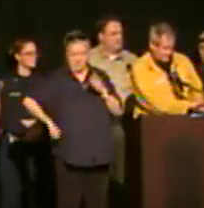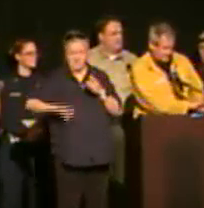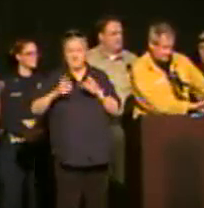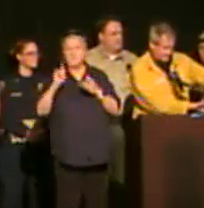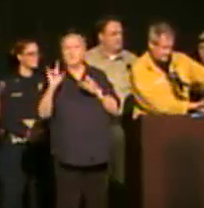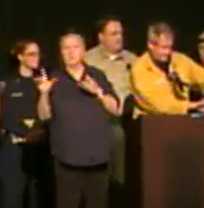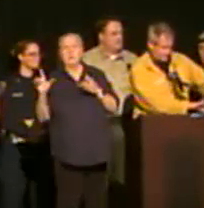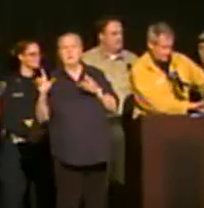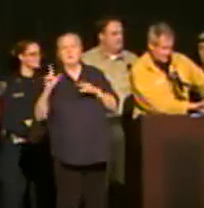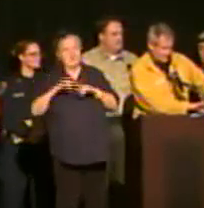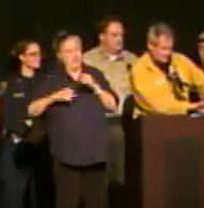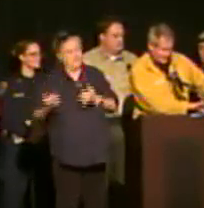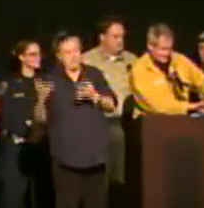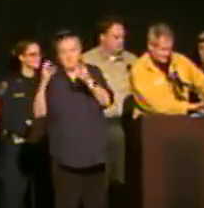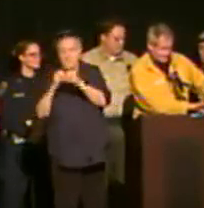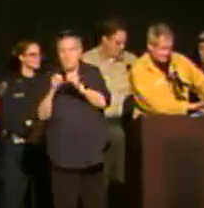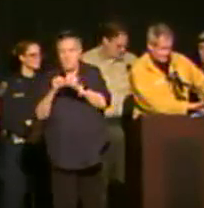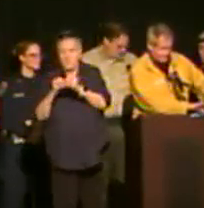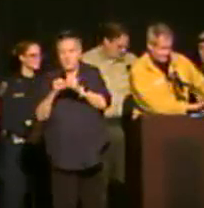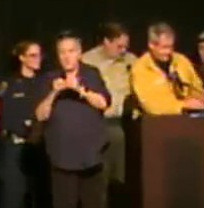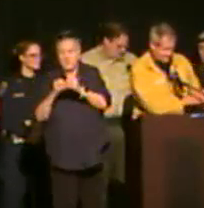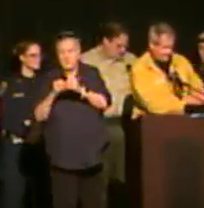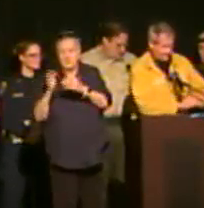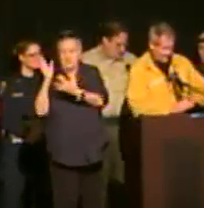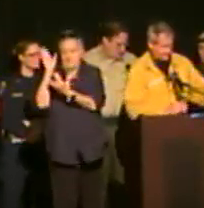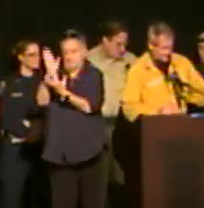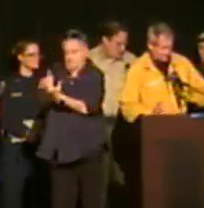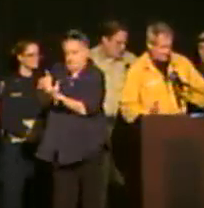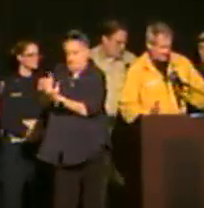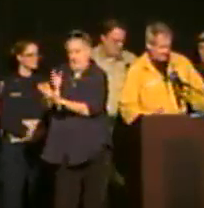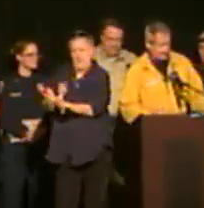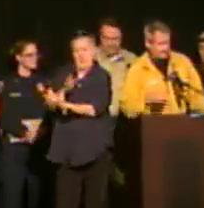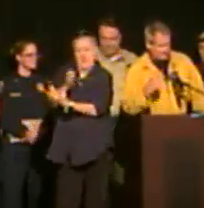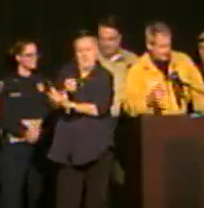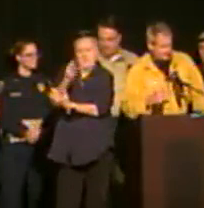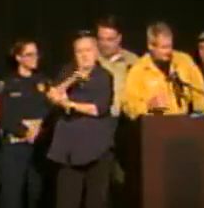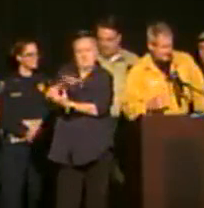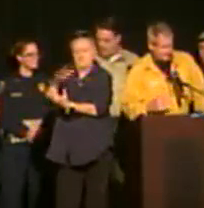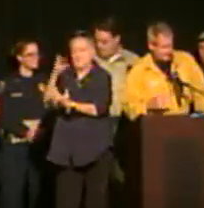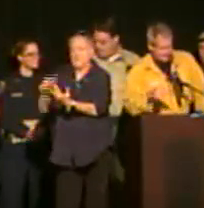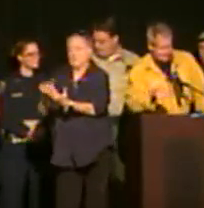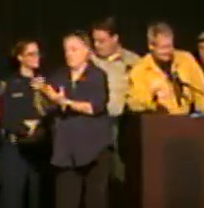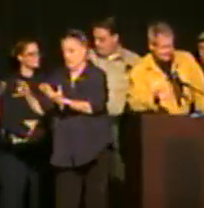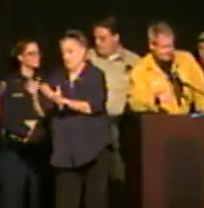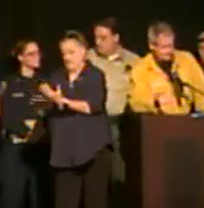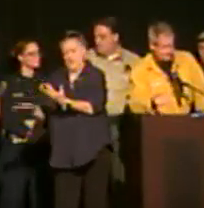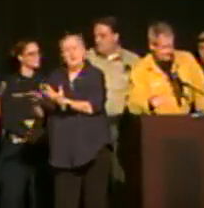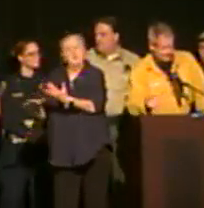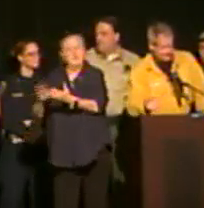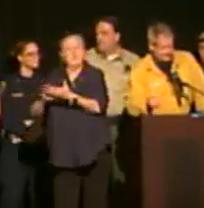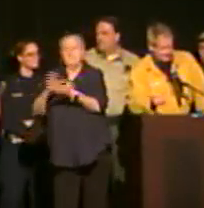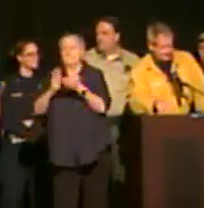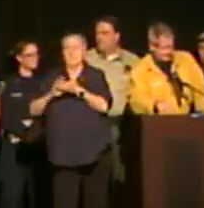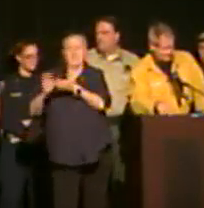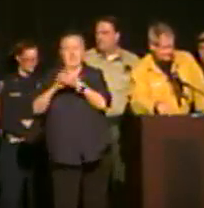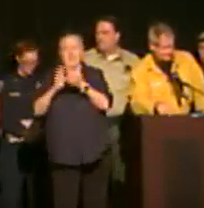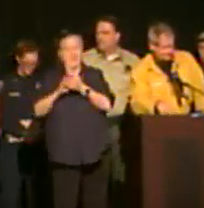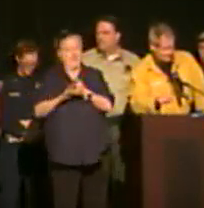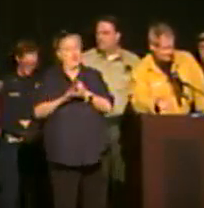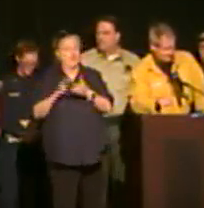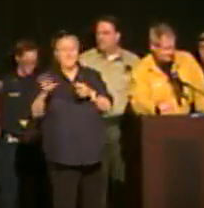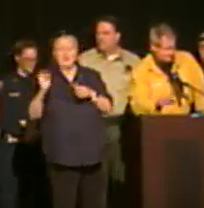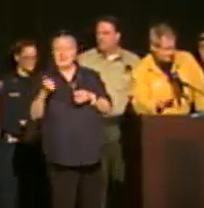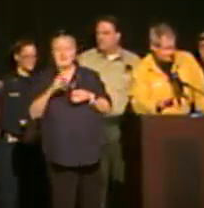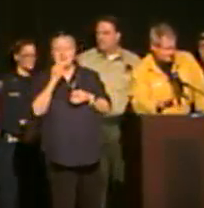burned area and the green area that hasn't burned, we have an actual fire line, then we mop up and continue to put out any heat that's still in